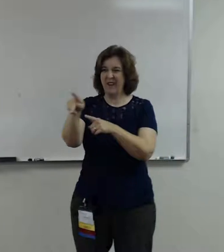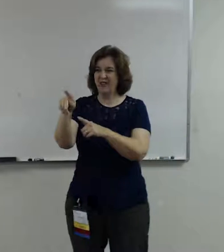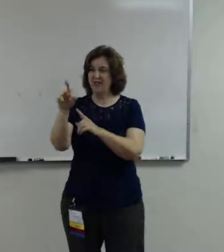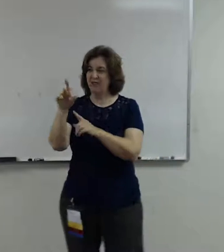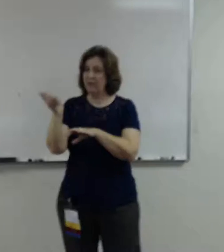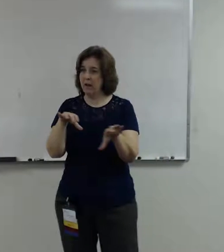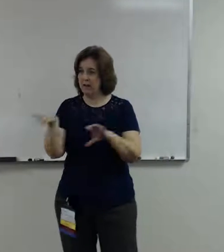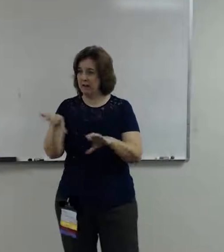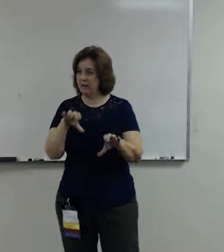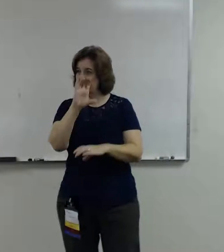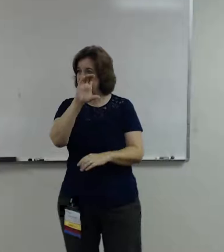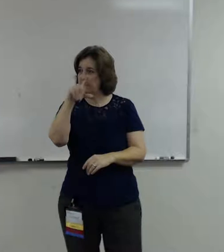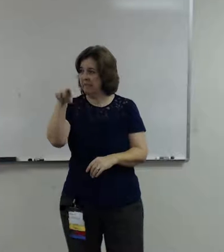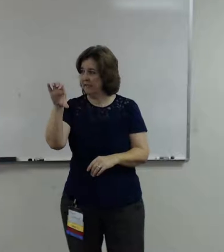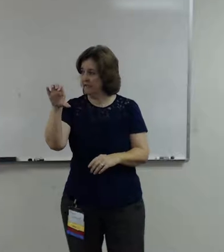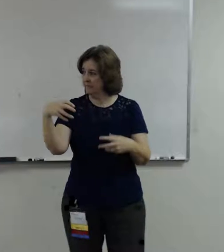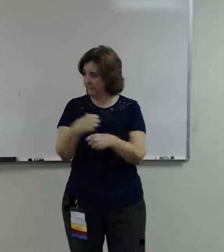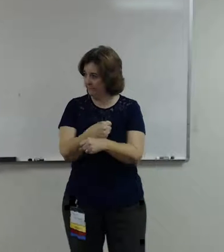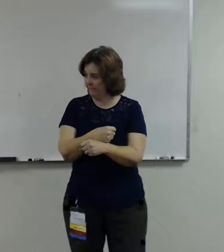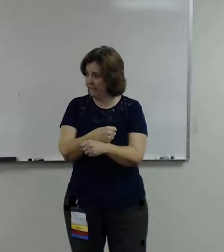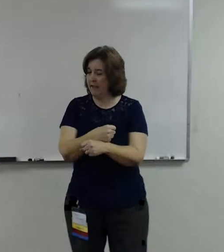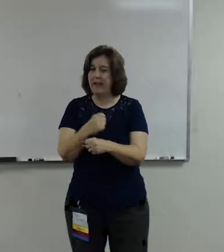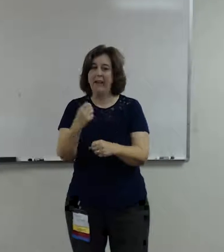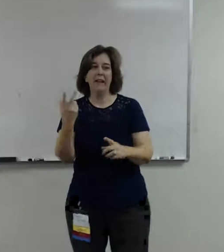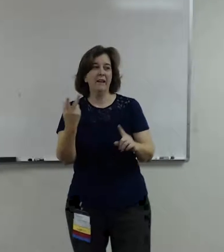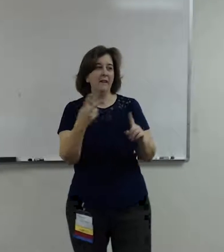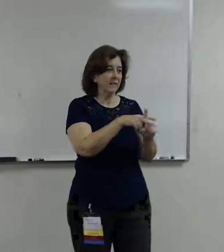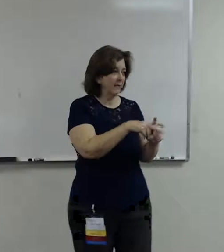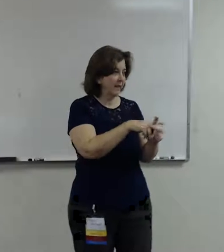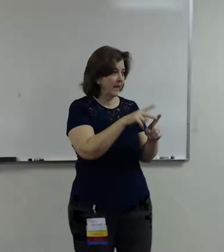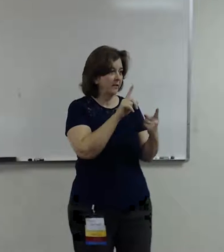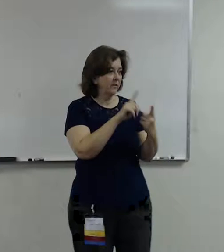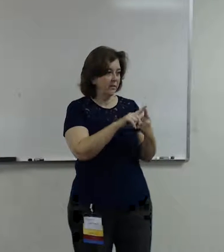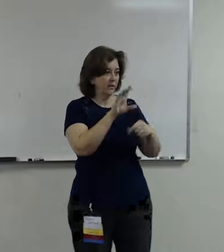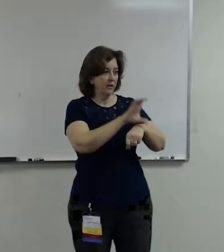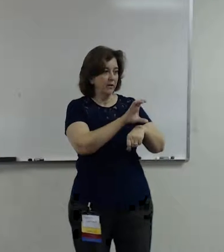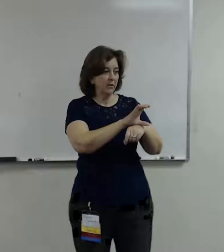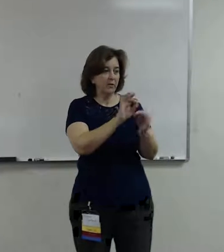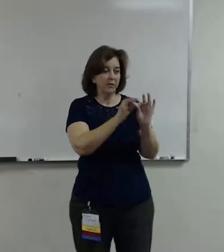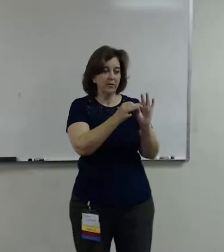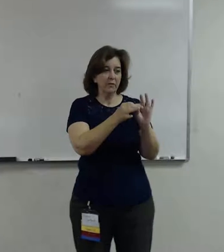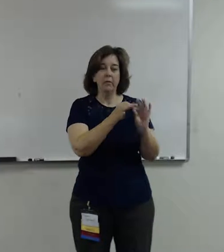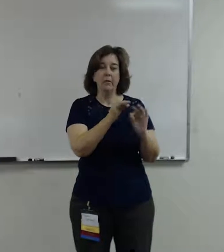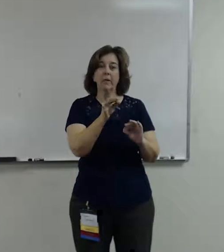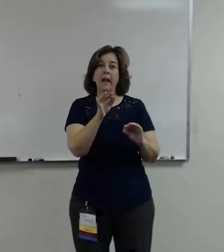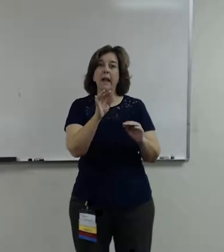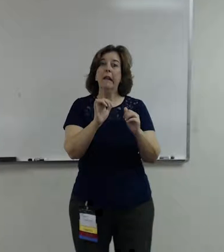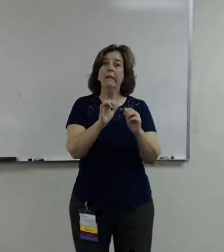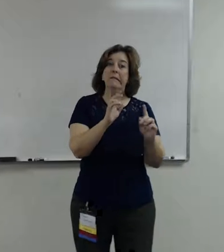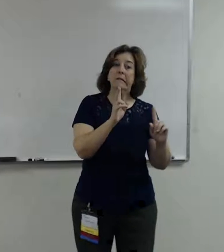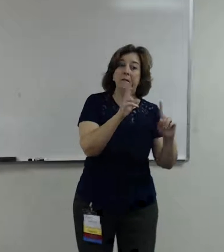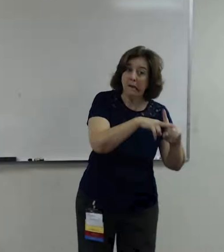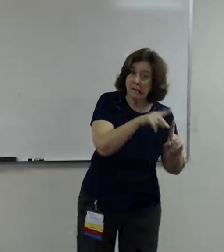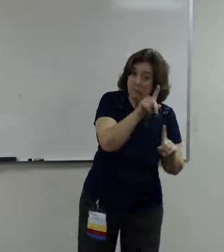Professional Conduct, CPC, and does it relate to church interpreting? And does it